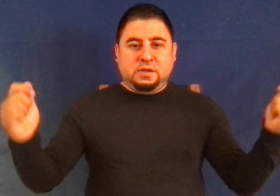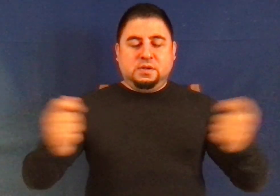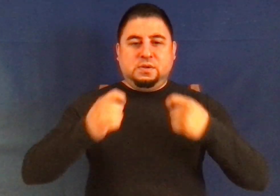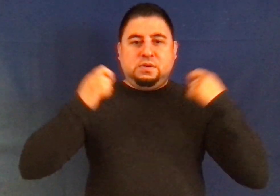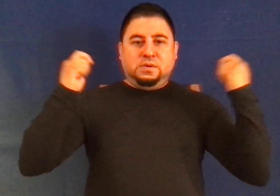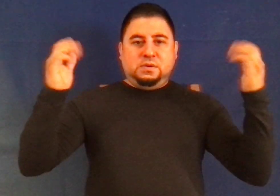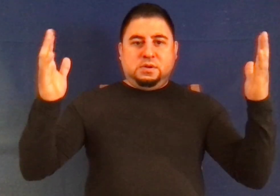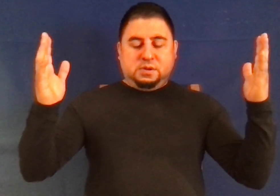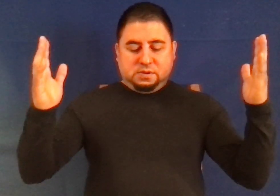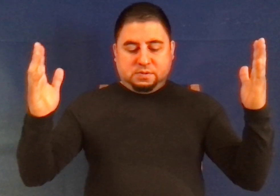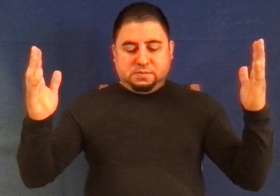alleluia,